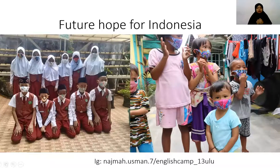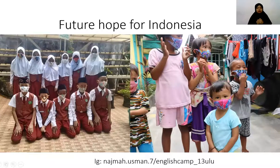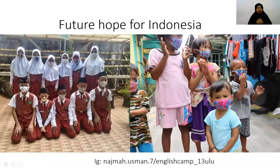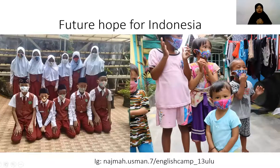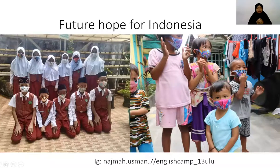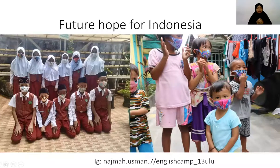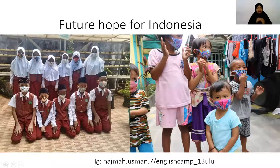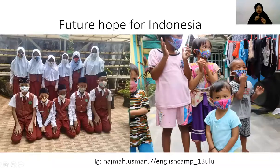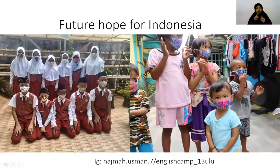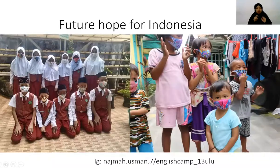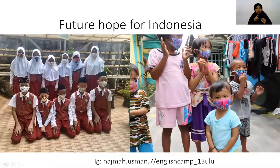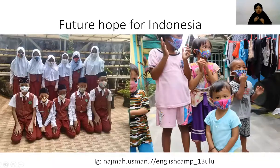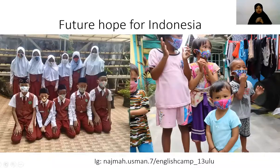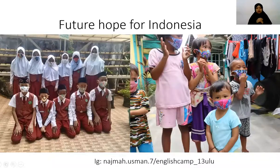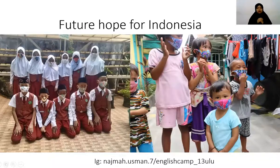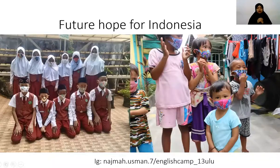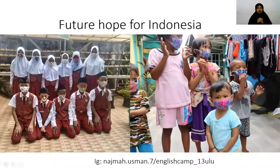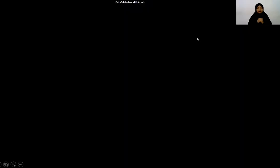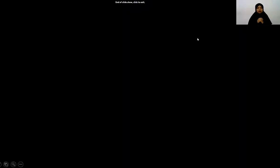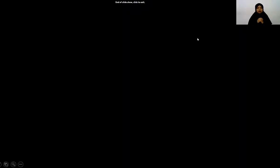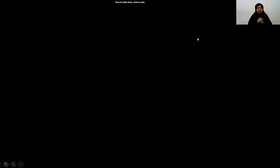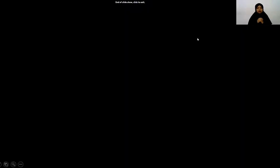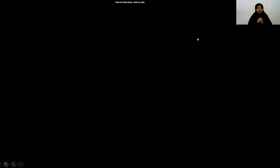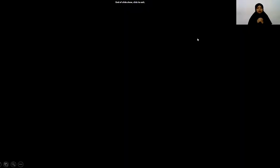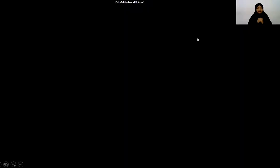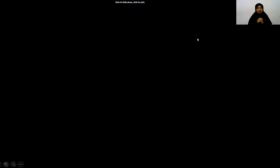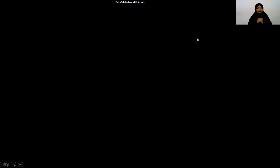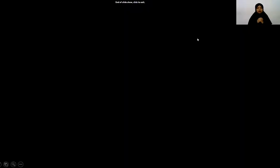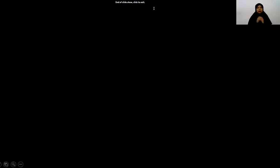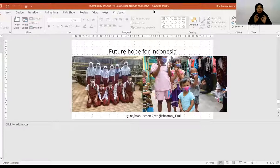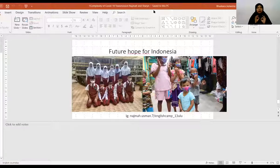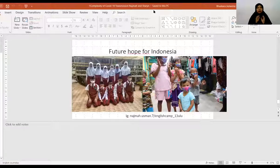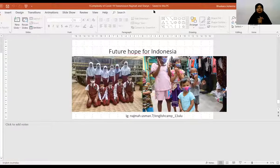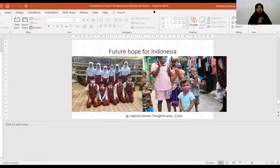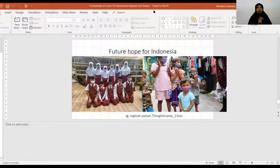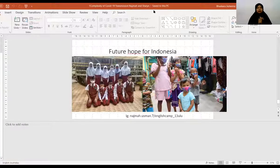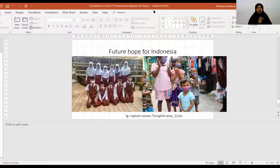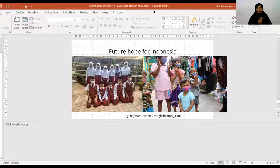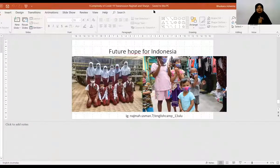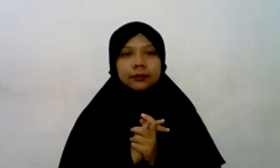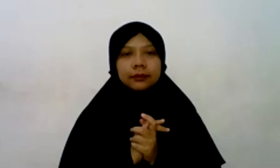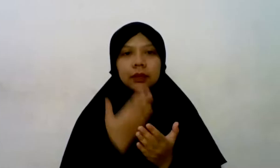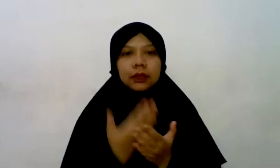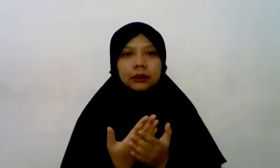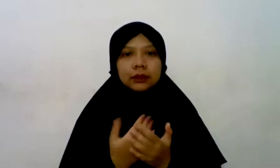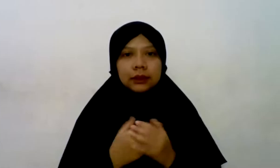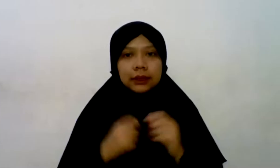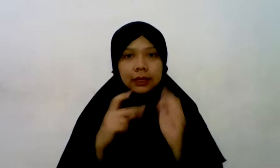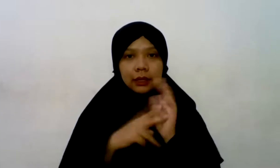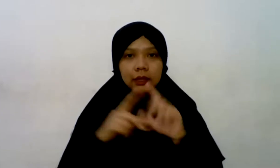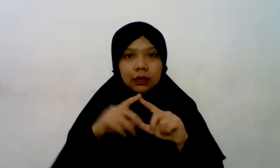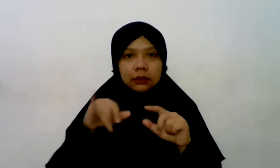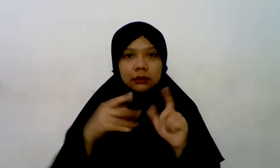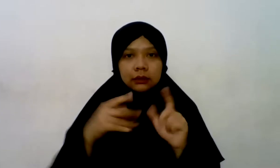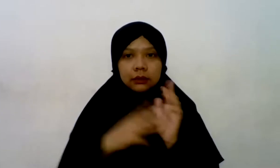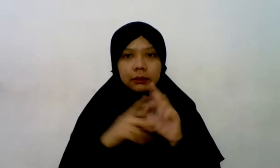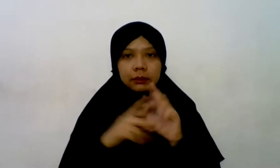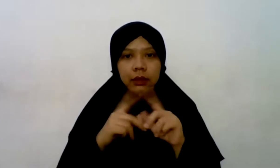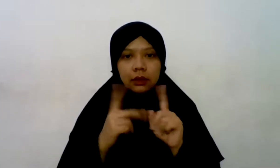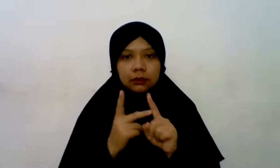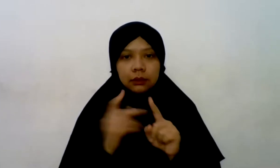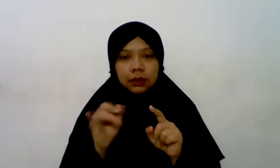questions. All right. Thank you so much, Najmah and Sharyn. So let's go